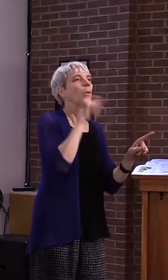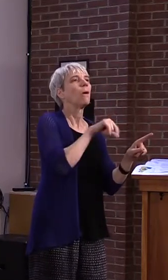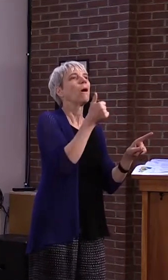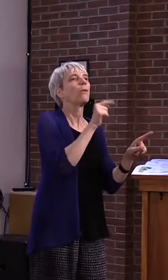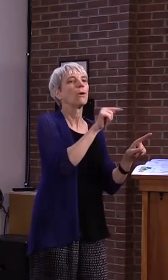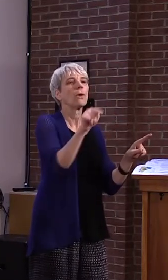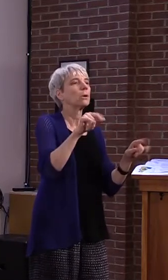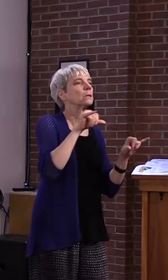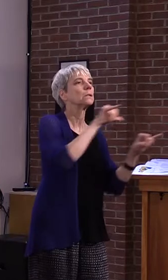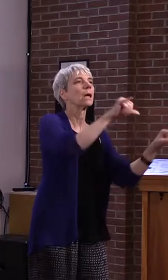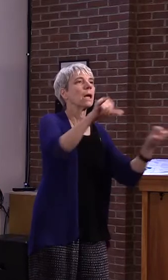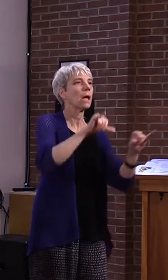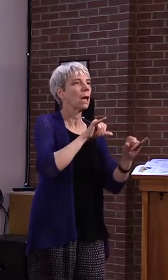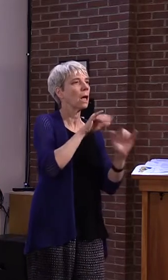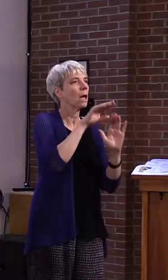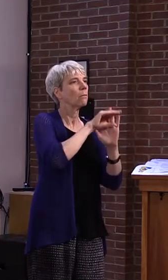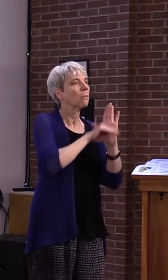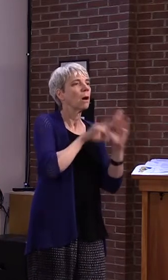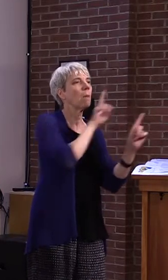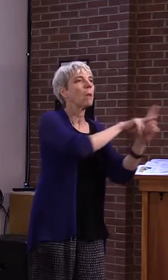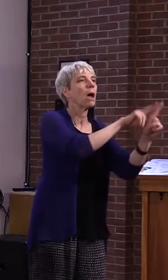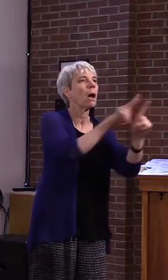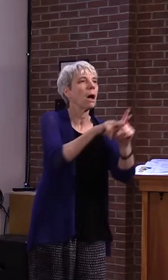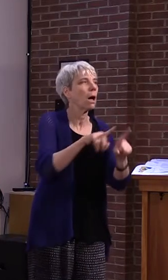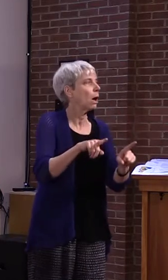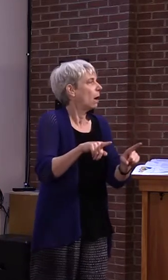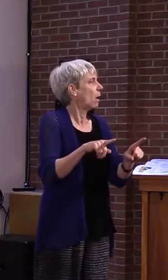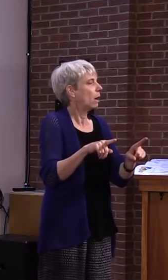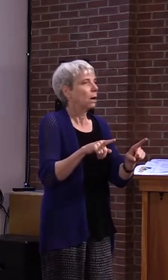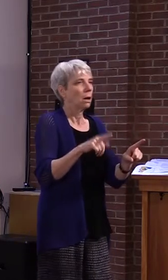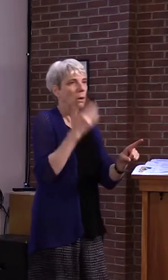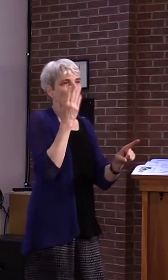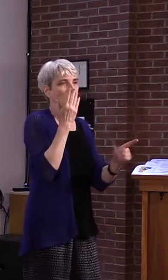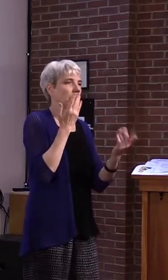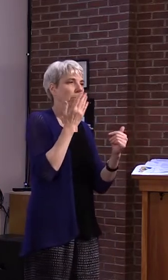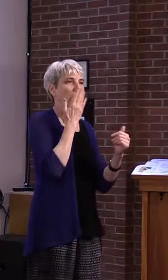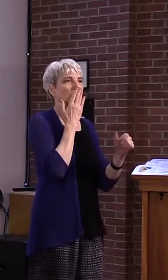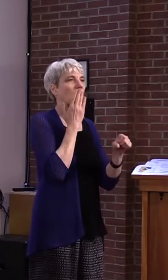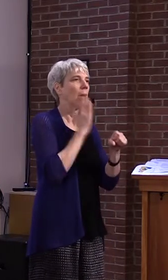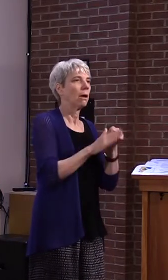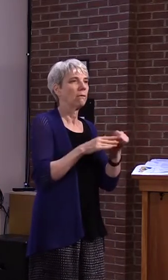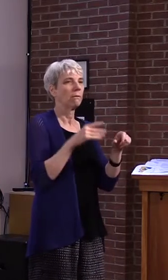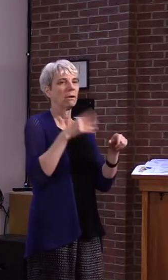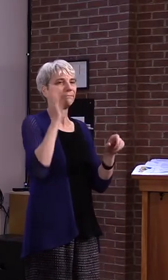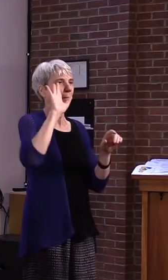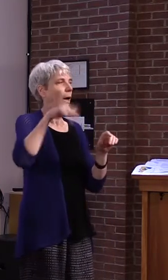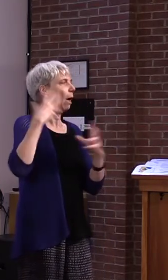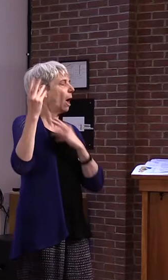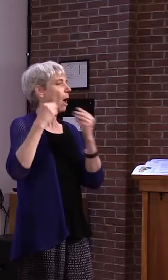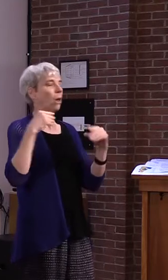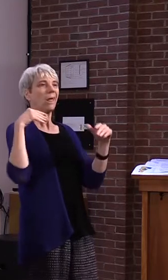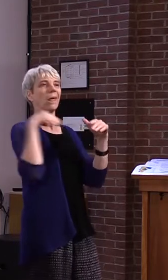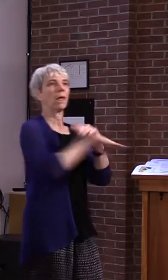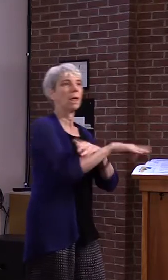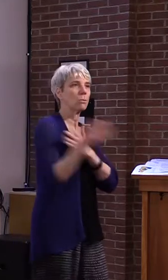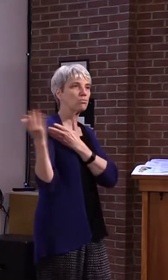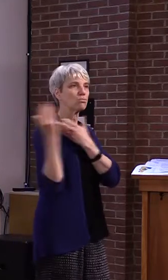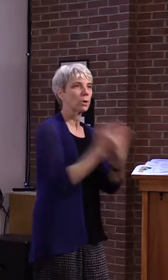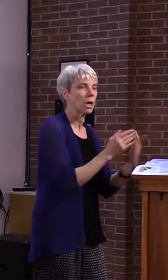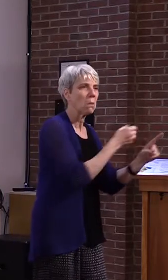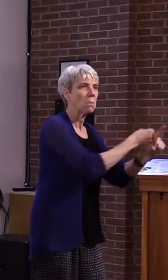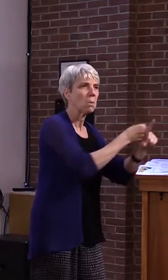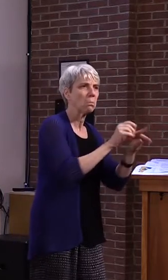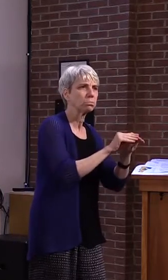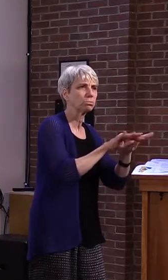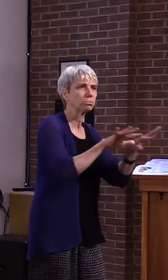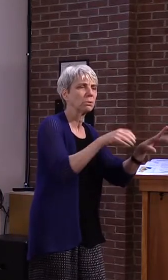consequences we'll deal with as a family. Those consequences just don't stay to one family. They can go to multiple families